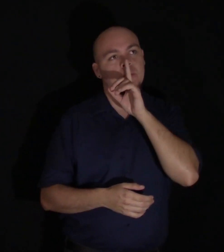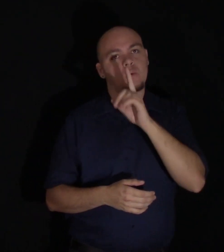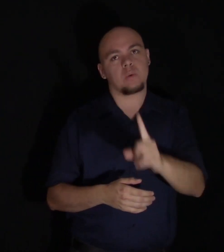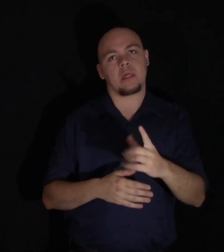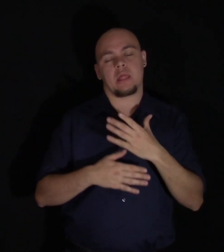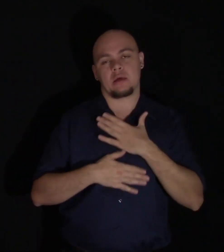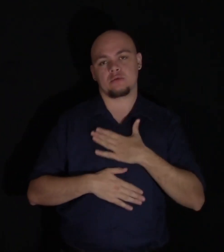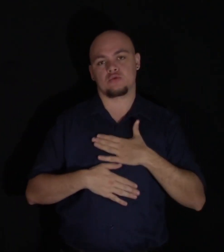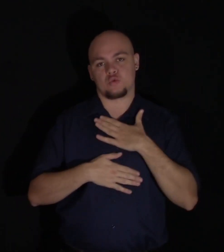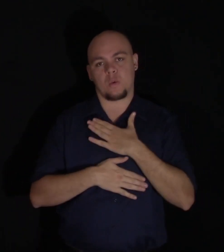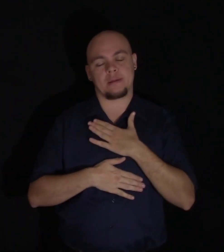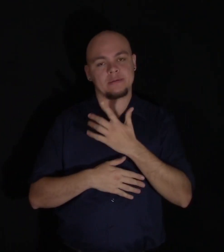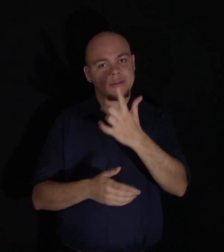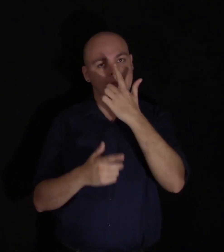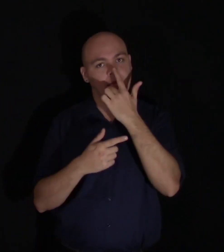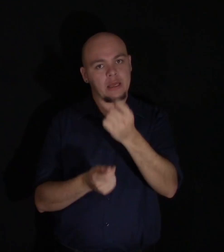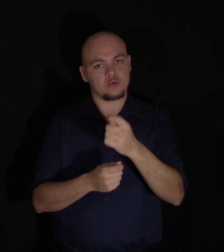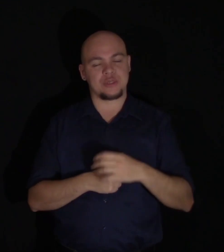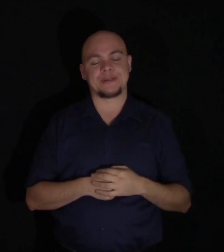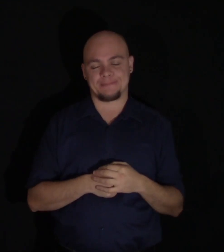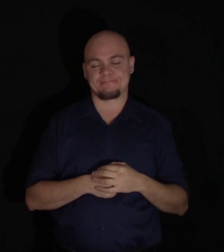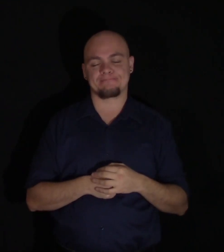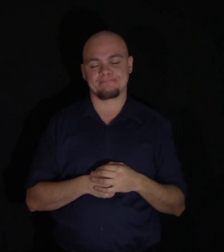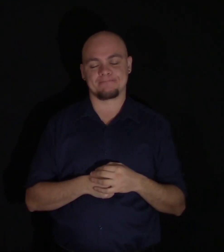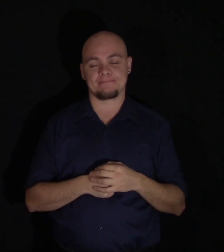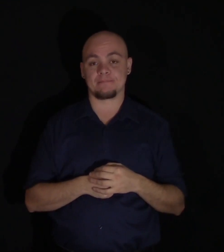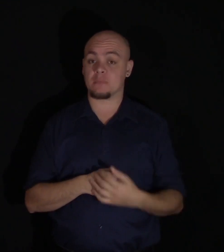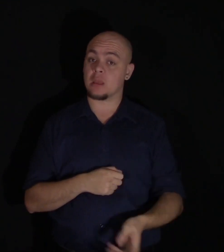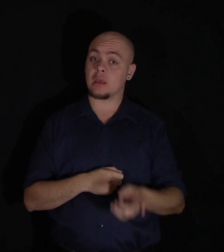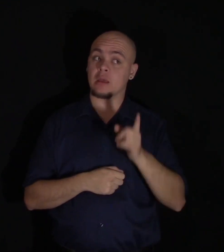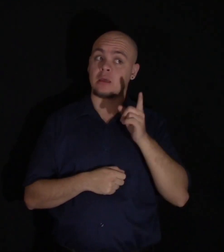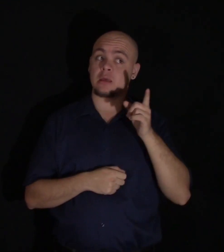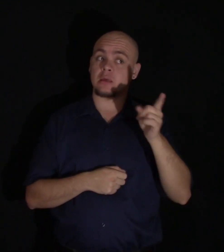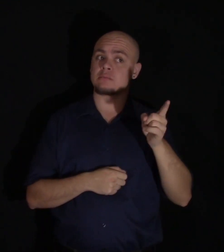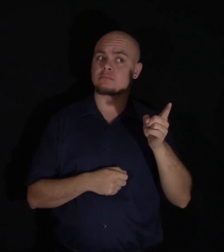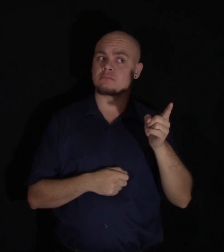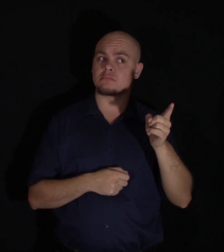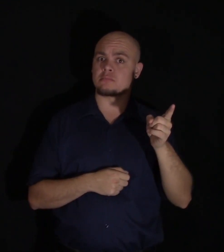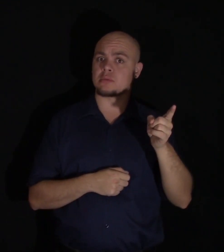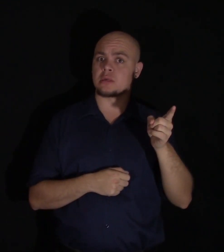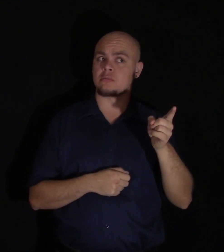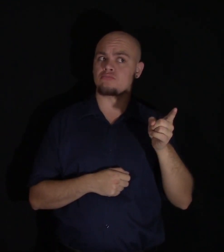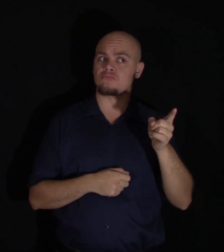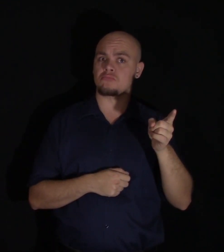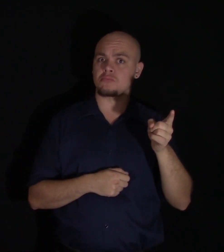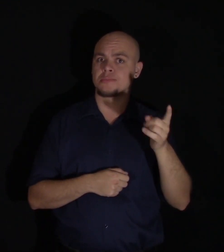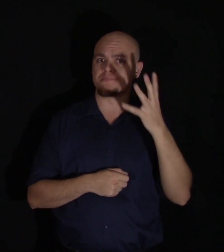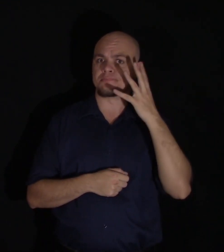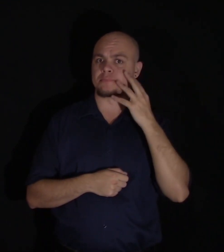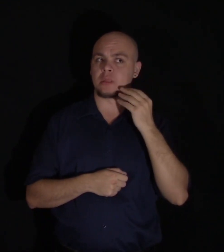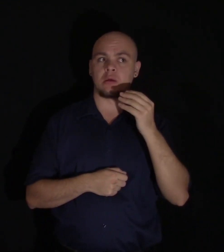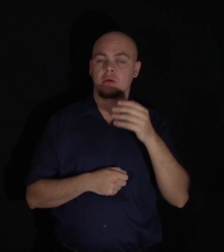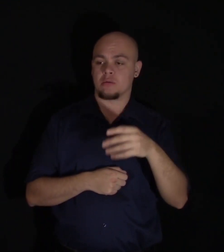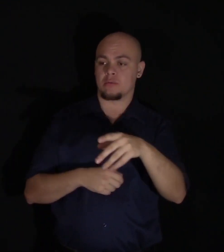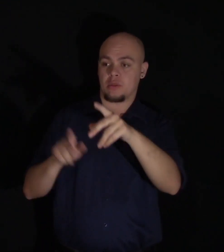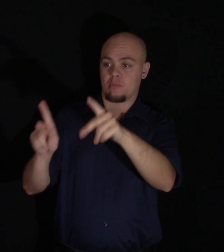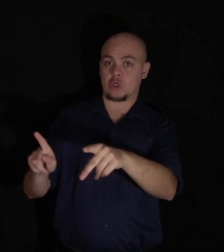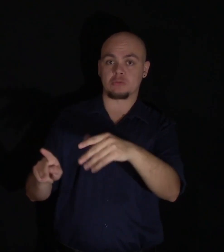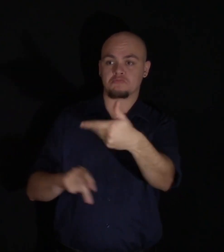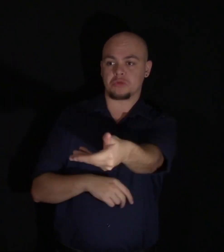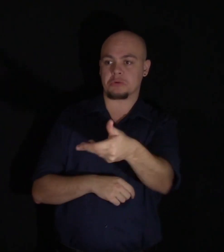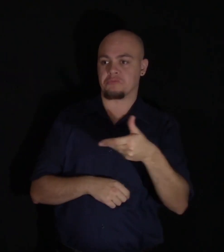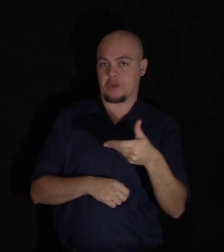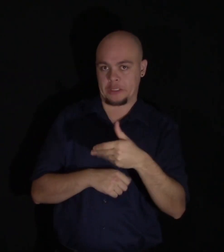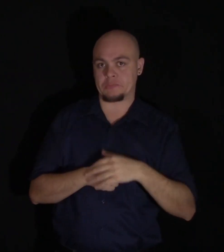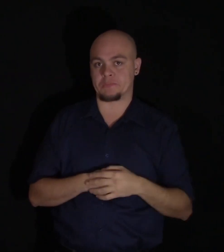really interesting. He told me that he'd invite the test subject in, and he'd say, "You